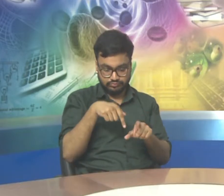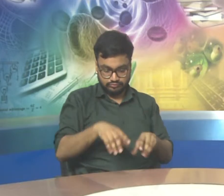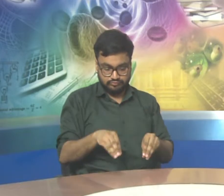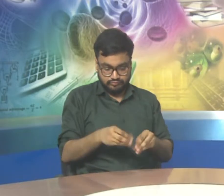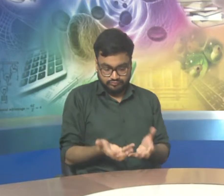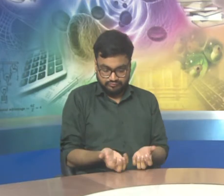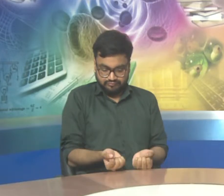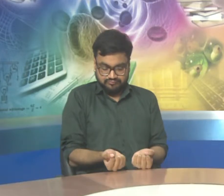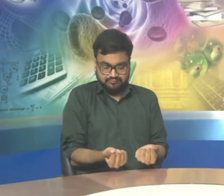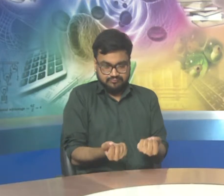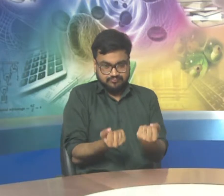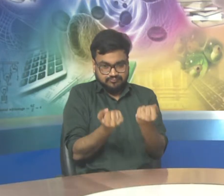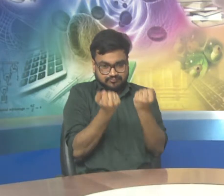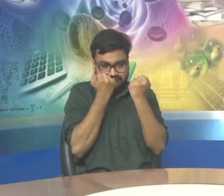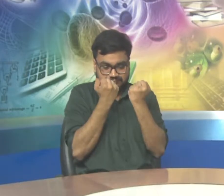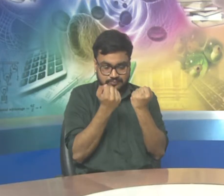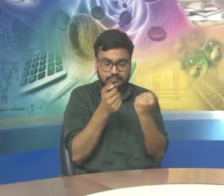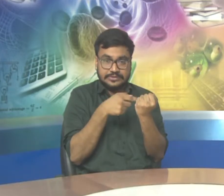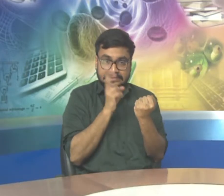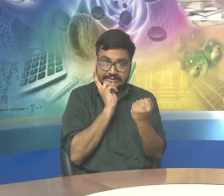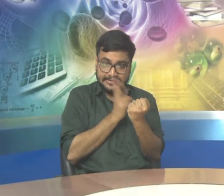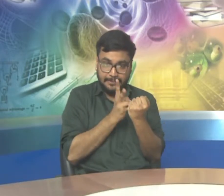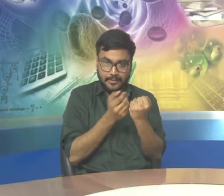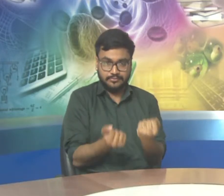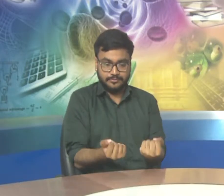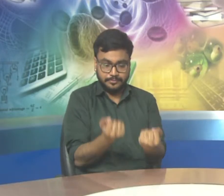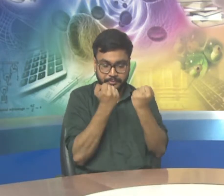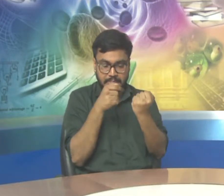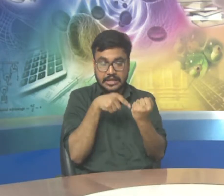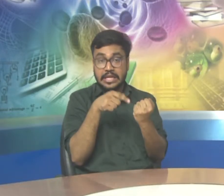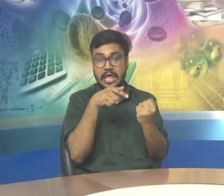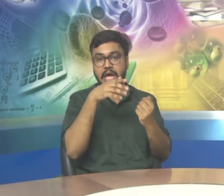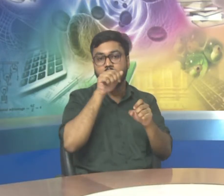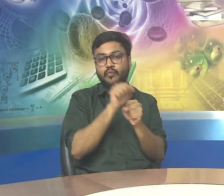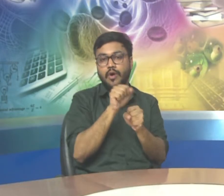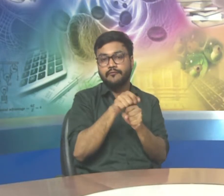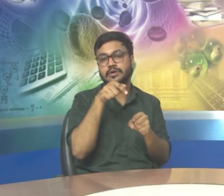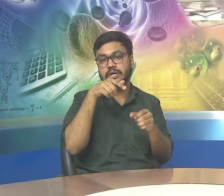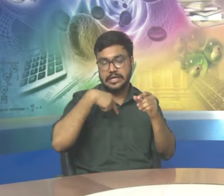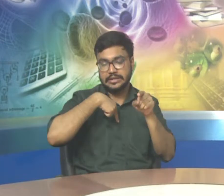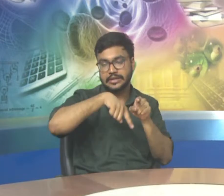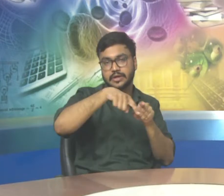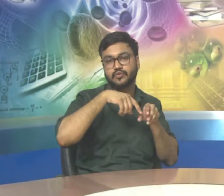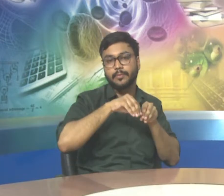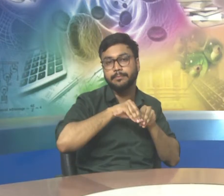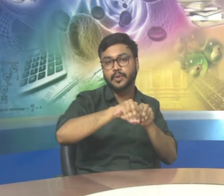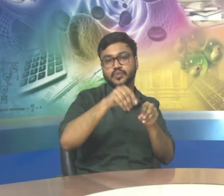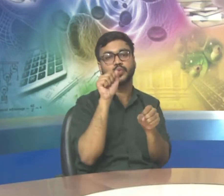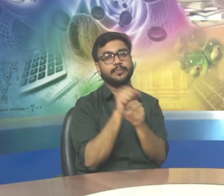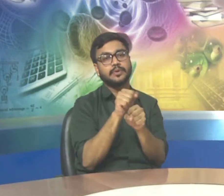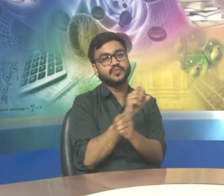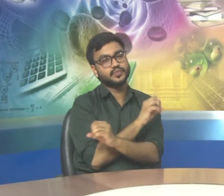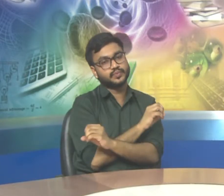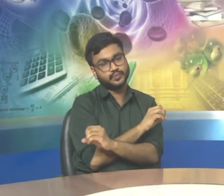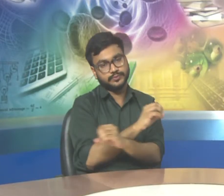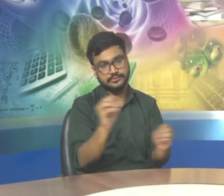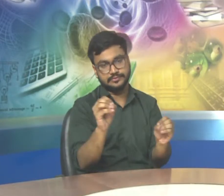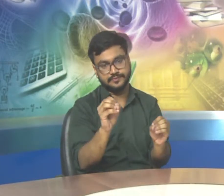of gravity but not moving it upwards or downwards, then there is no work has